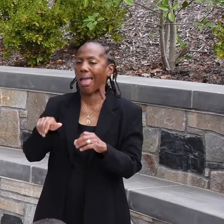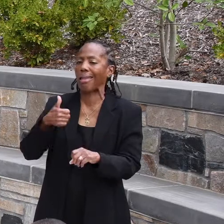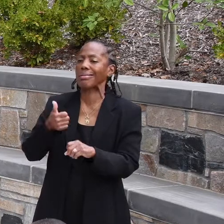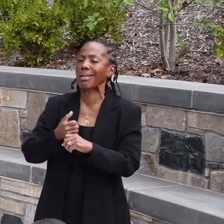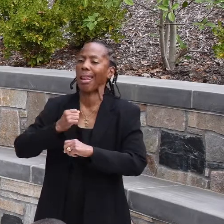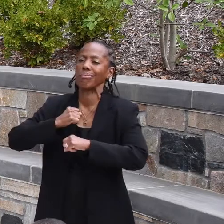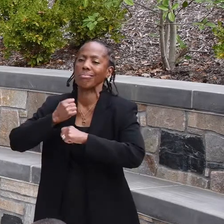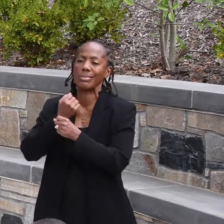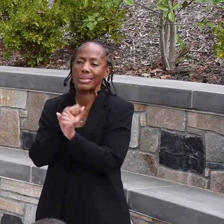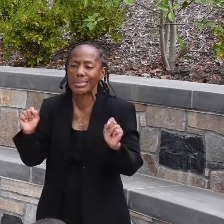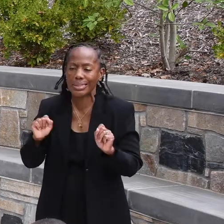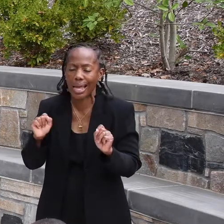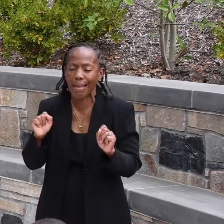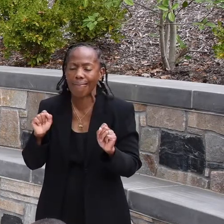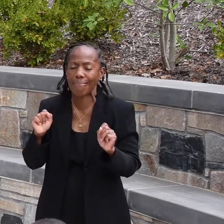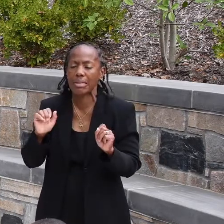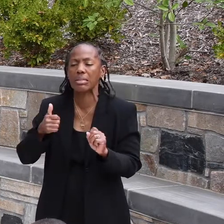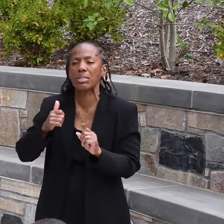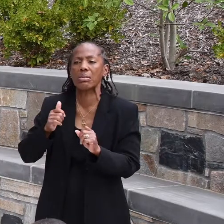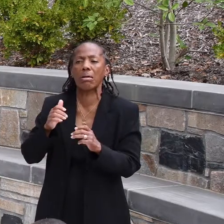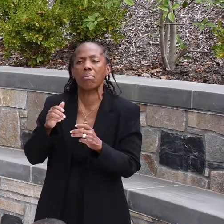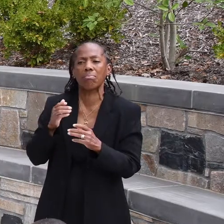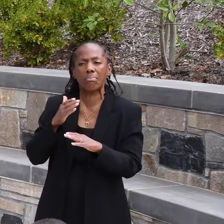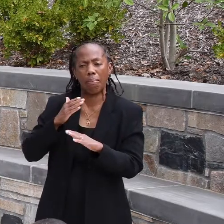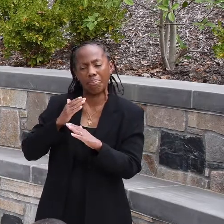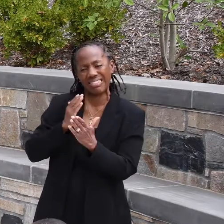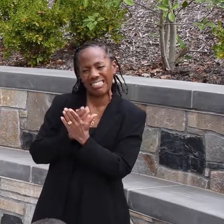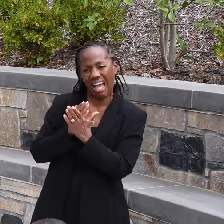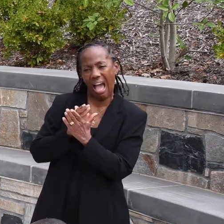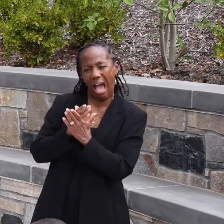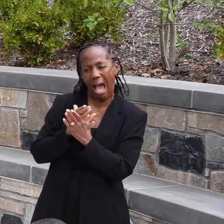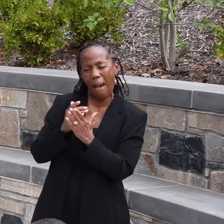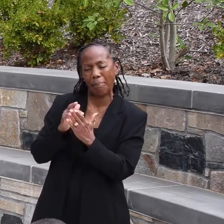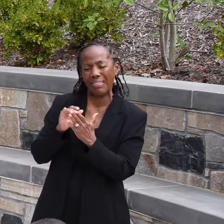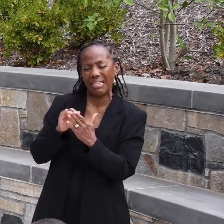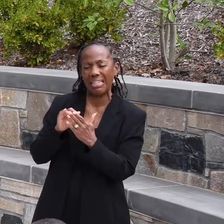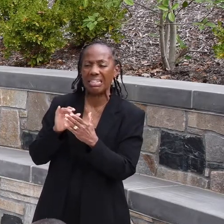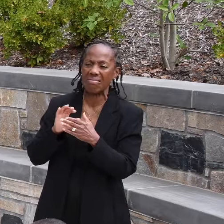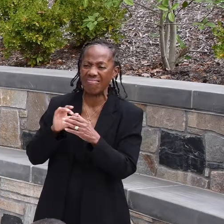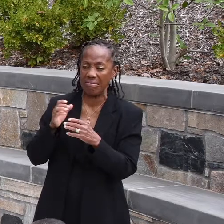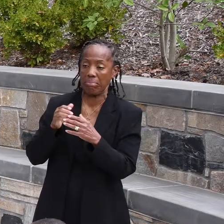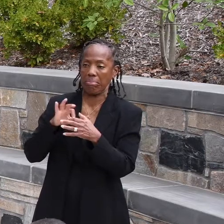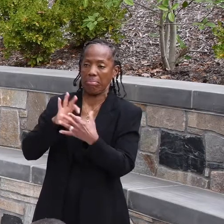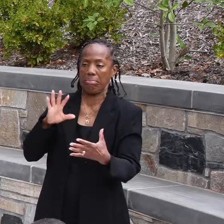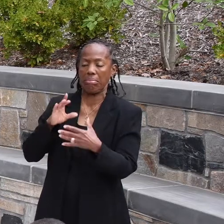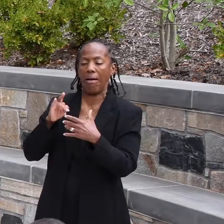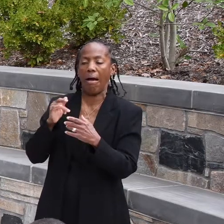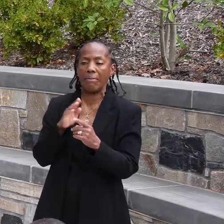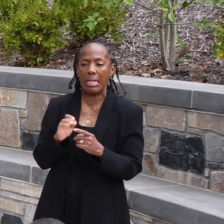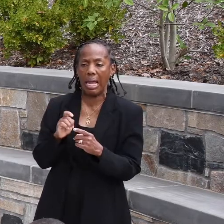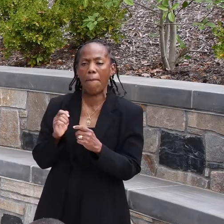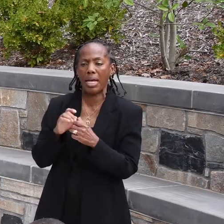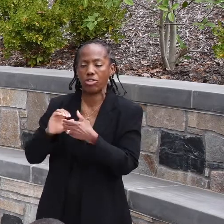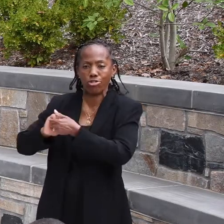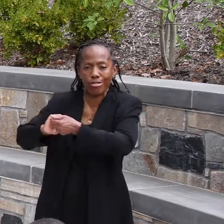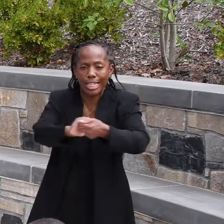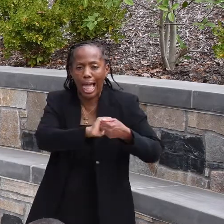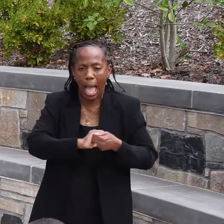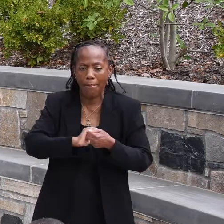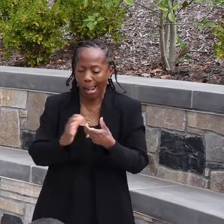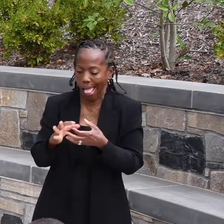to prevent the discontinuation of care and ensure a collaborative and interconnected system of